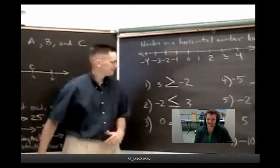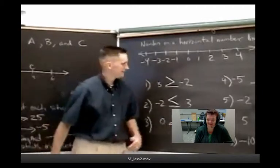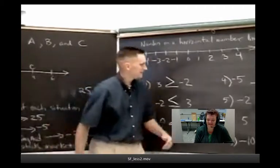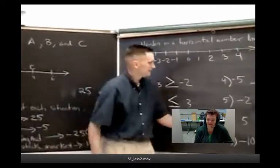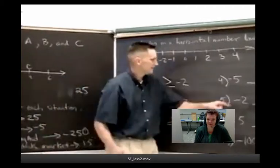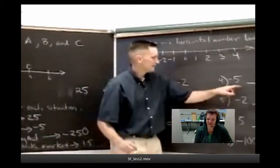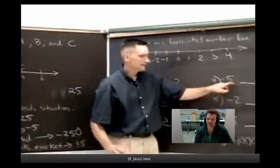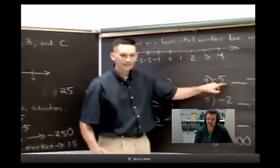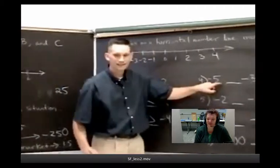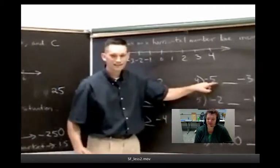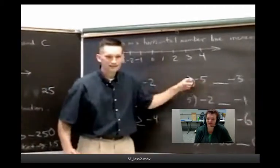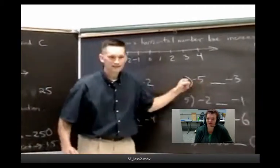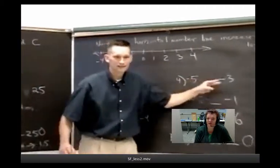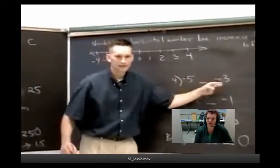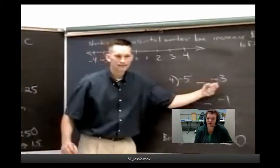Okay, 0 is greater than negative 4.